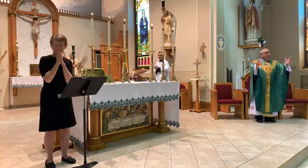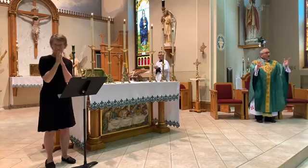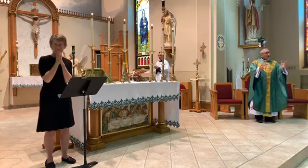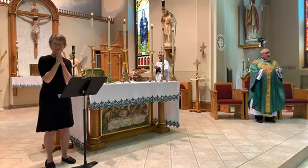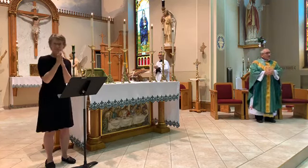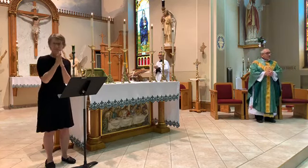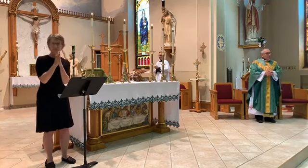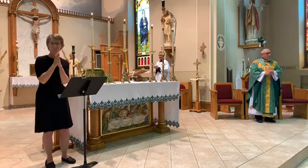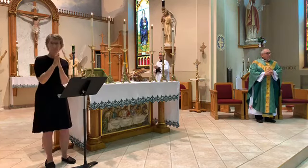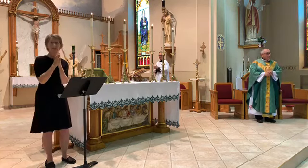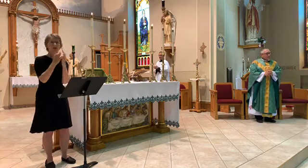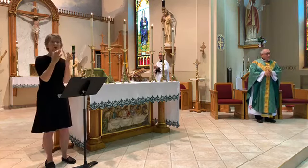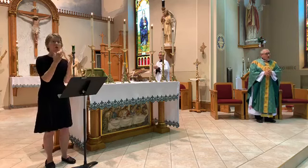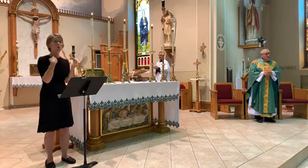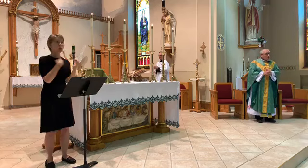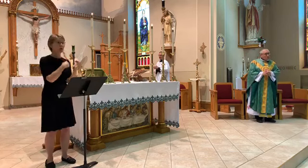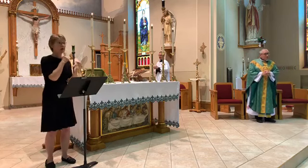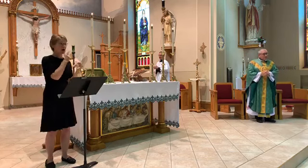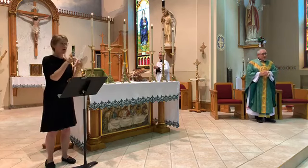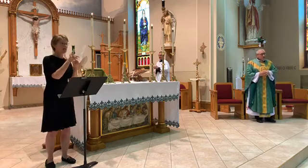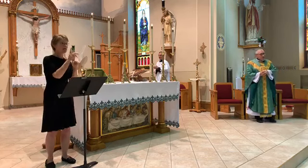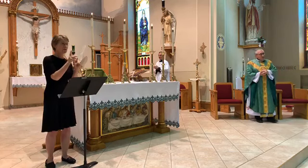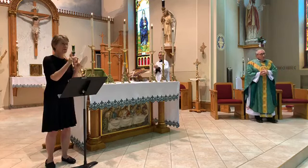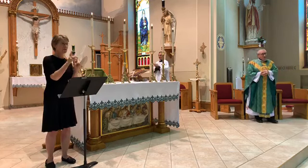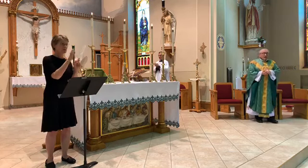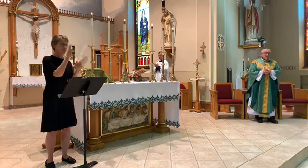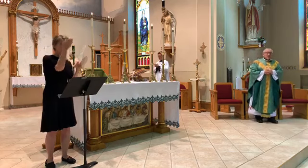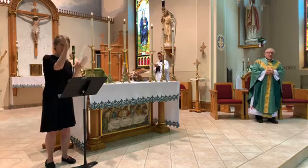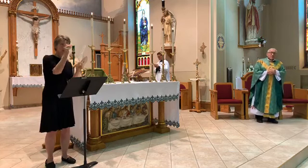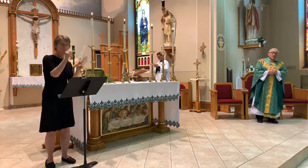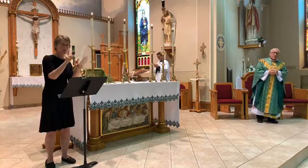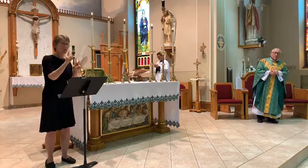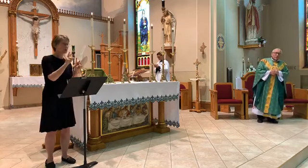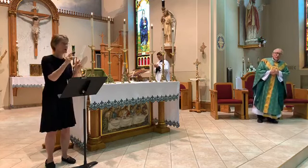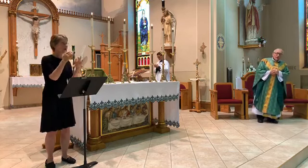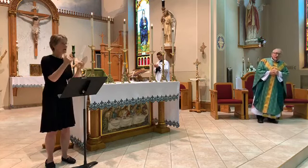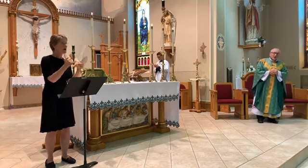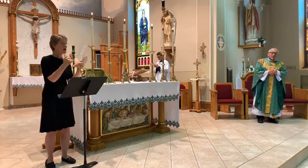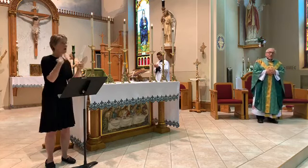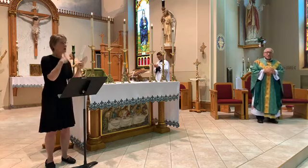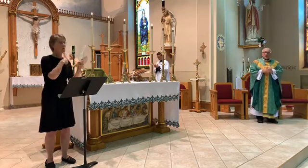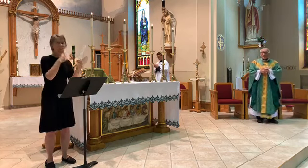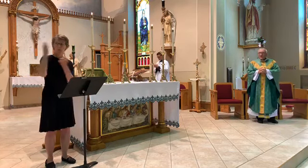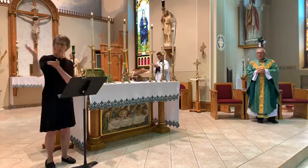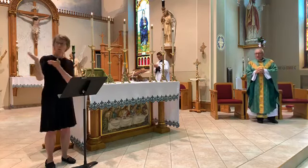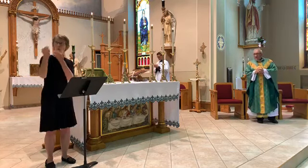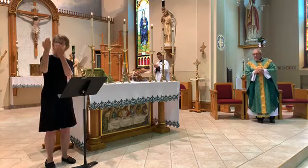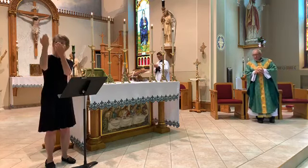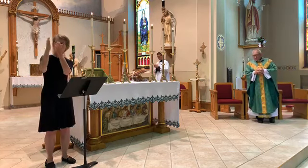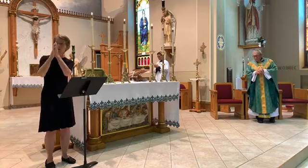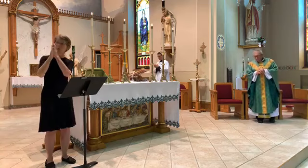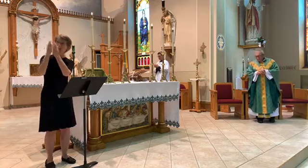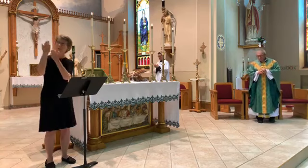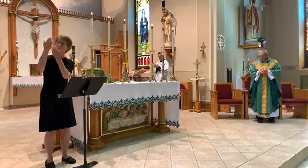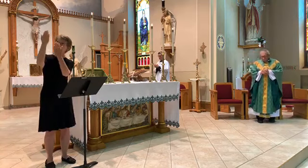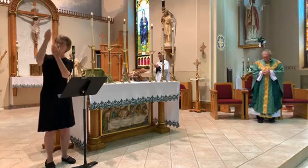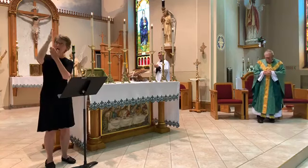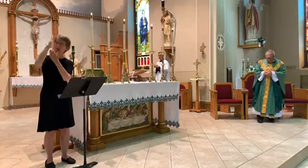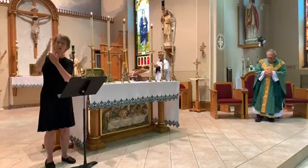Knowing that we are God's people, his chosen ones, we dare to bring before our God these prayers and petitions.